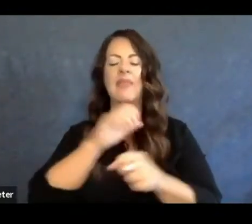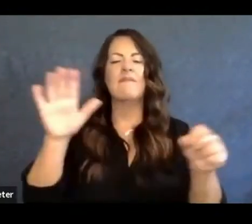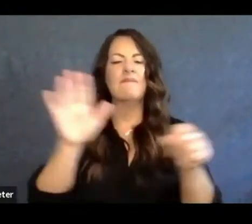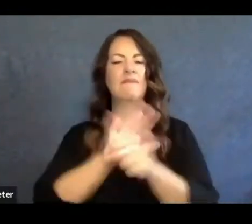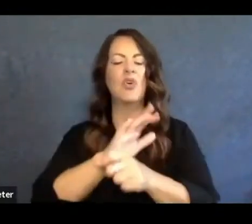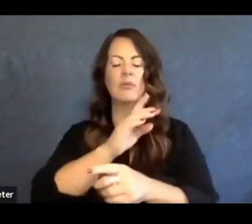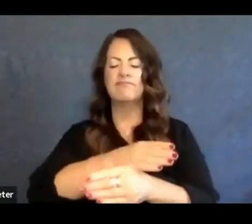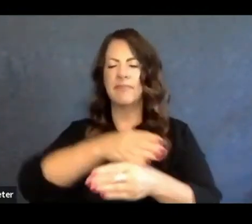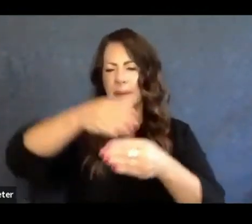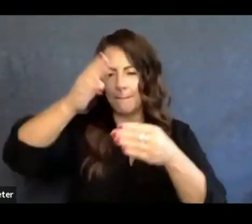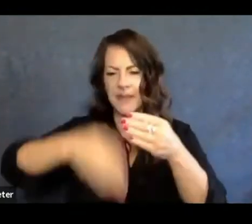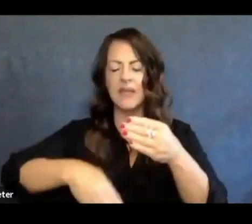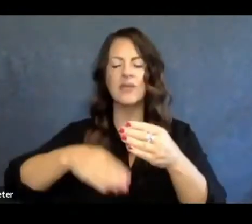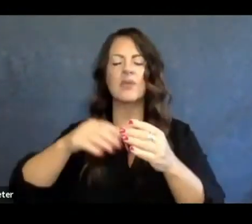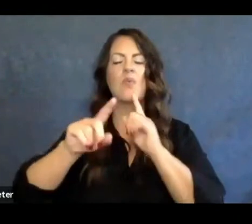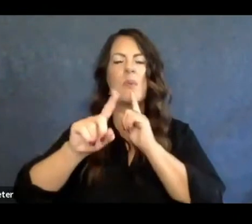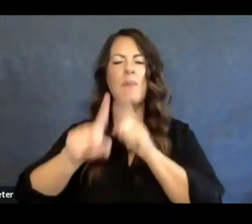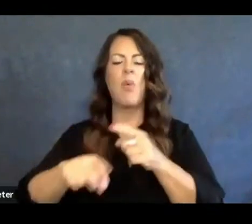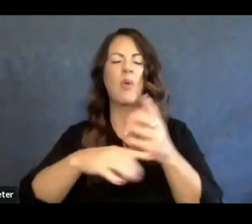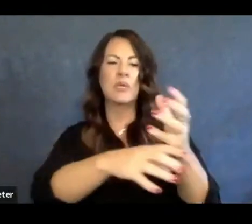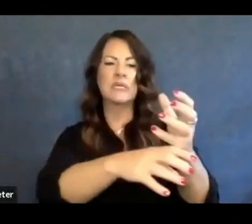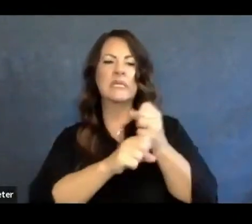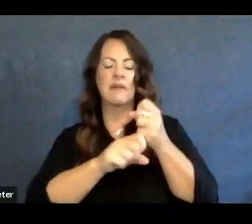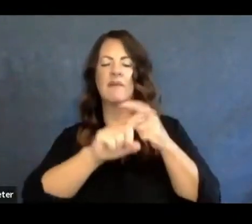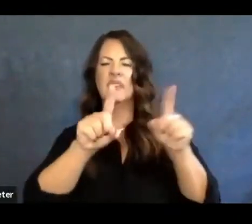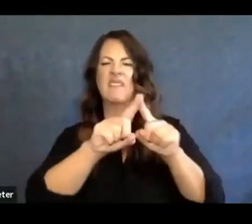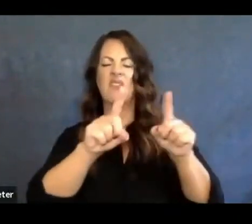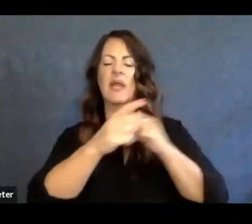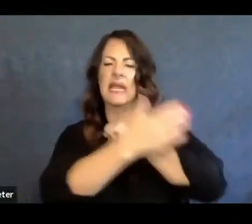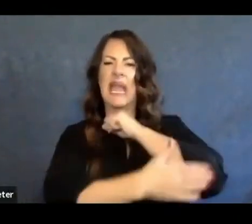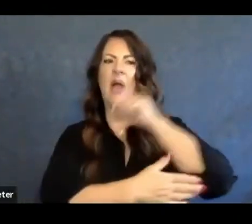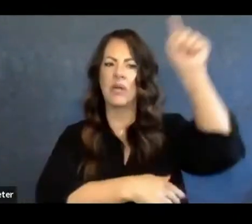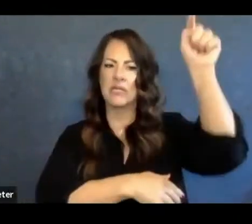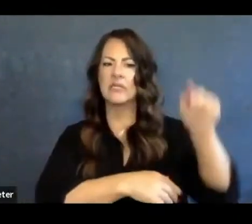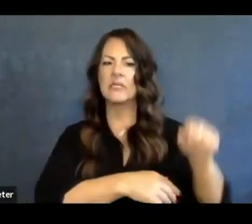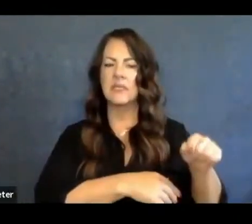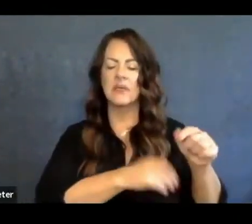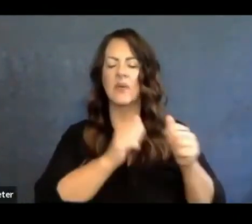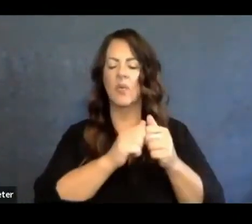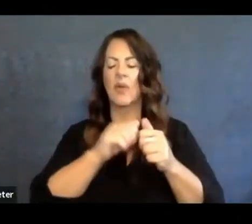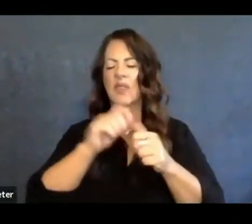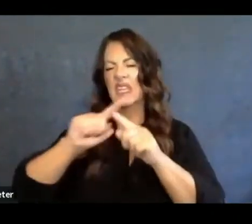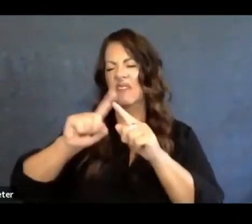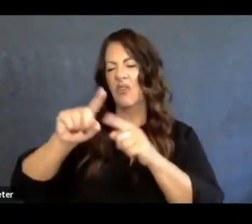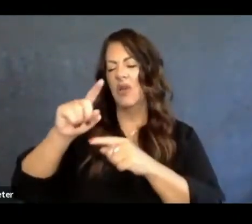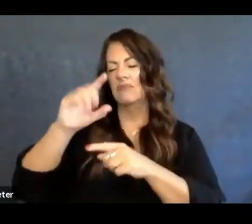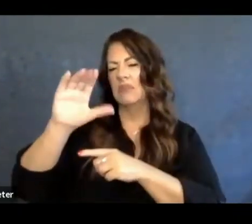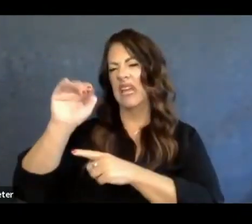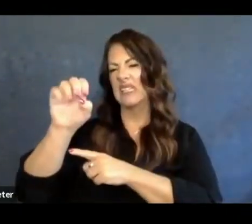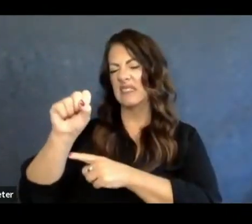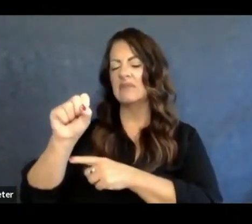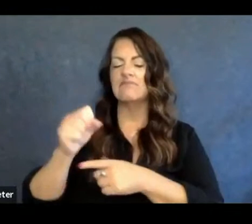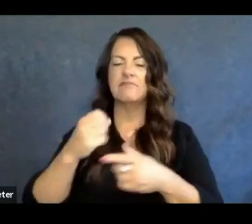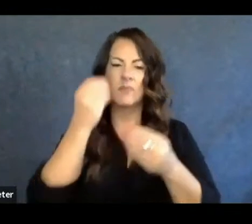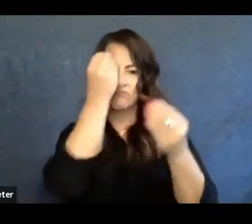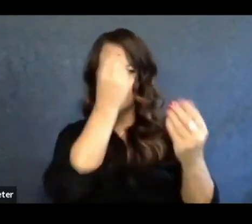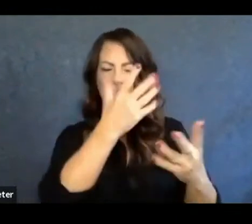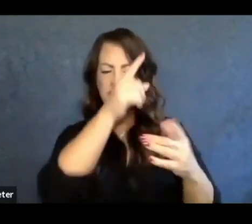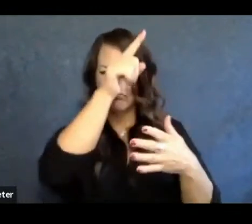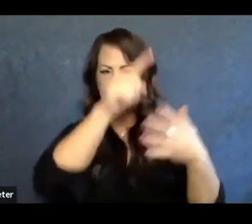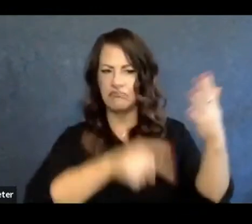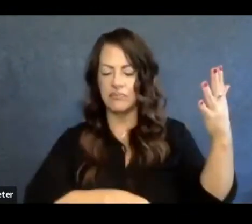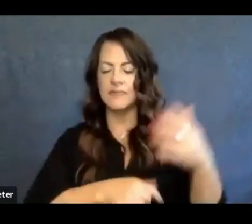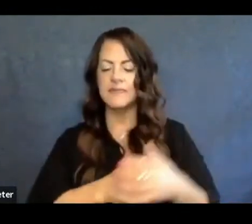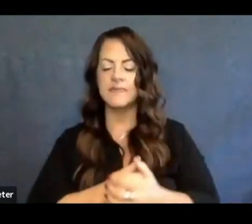the counties after they do the bit of work that they need to do with each case. Spencer Custodian, Voice of